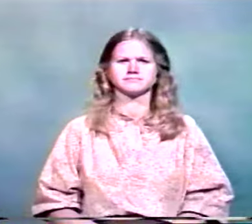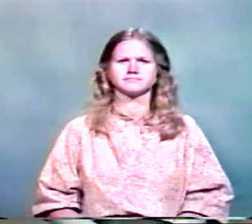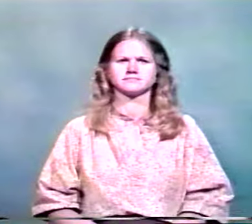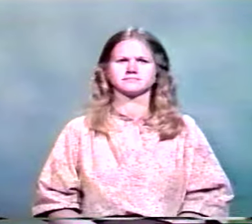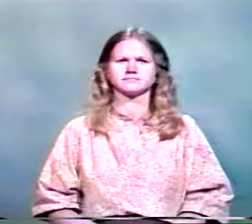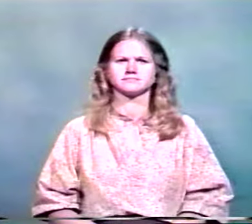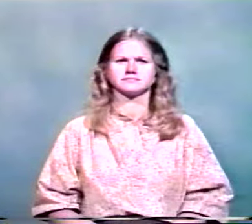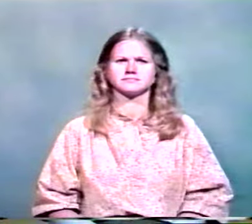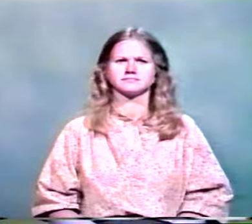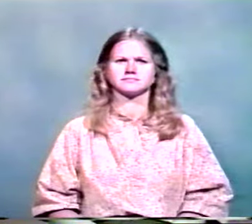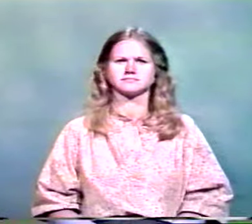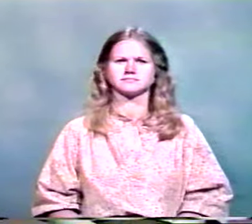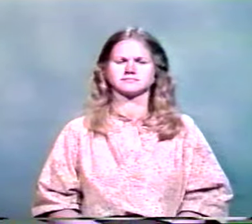To explain at length.